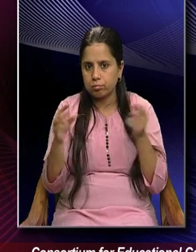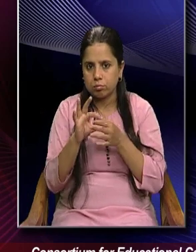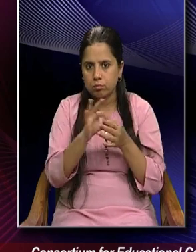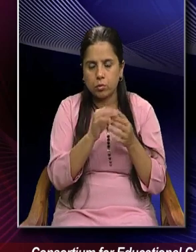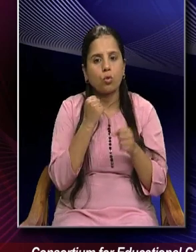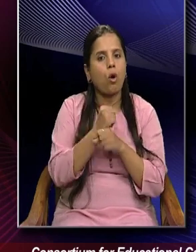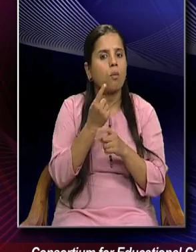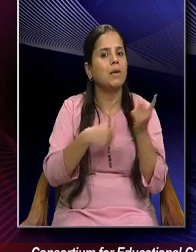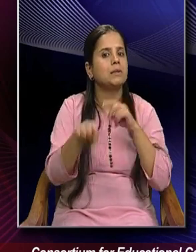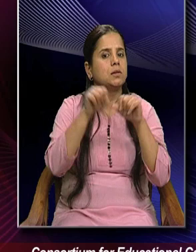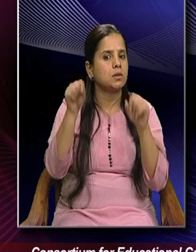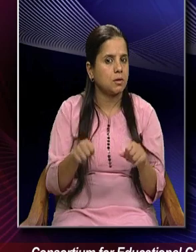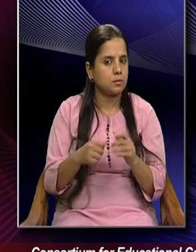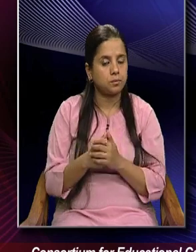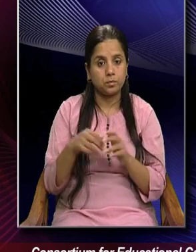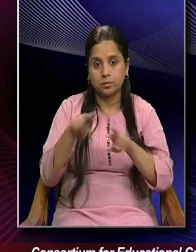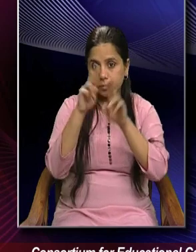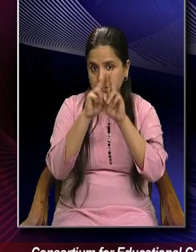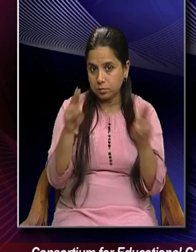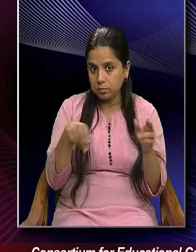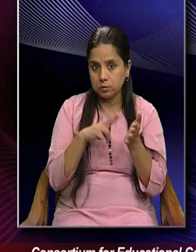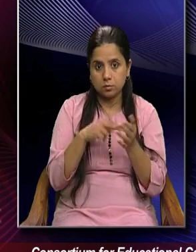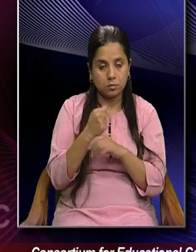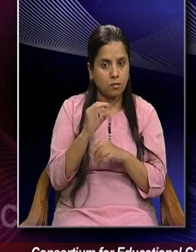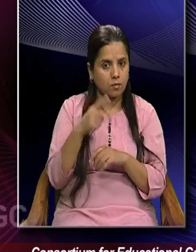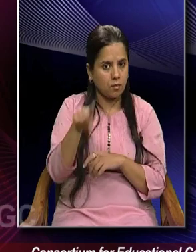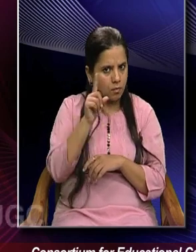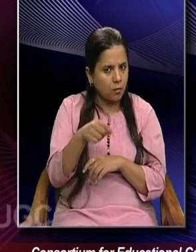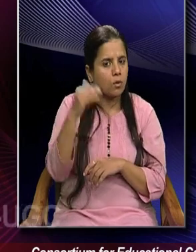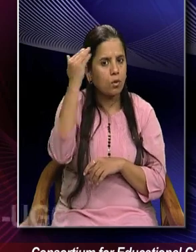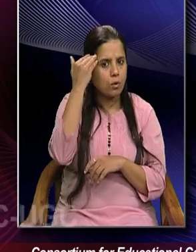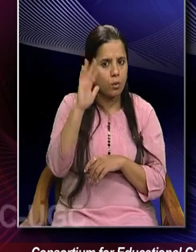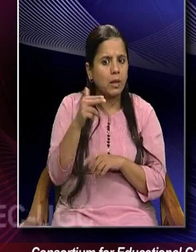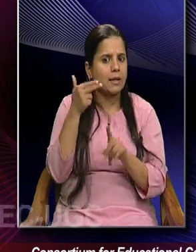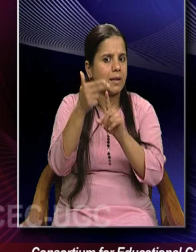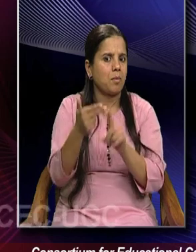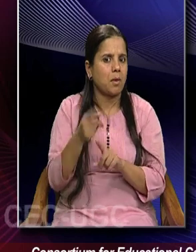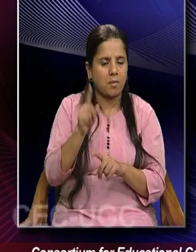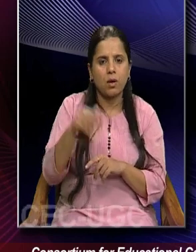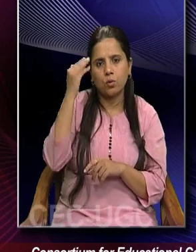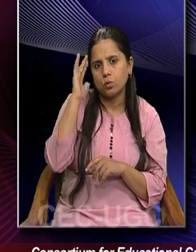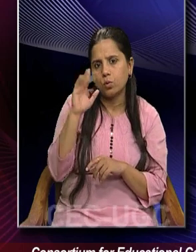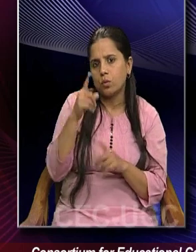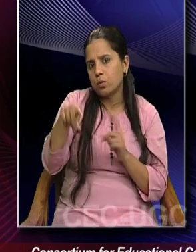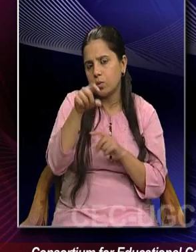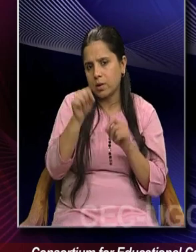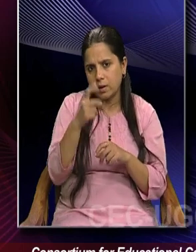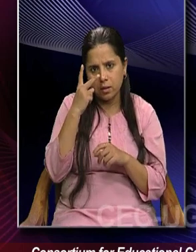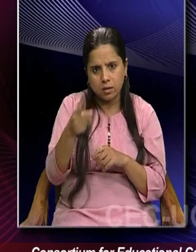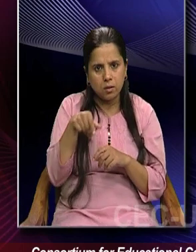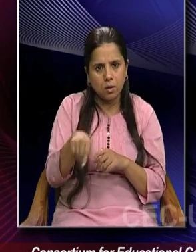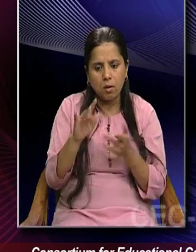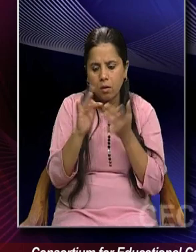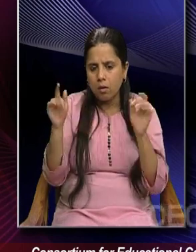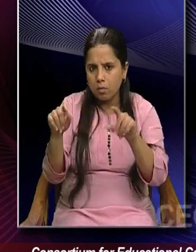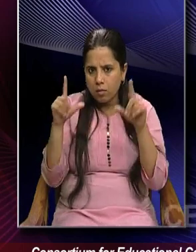government system. International NGOs, we must know about at least the names, and you can visit internet to